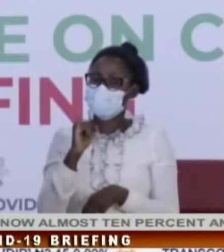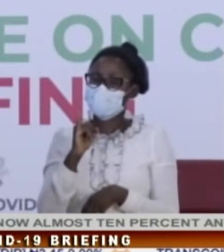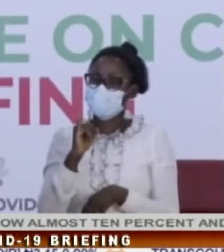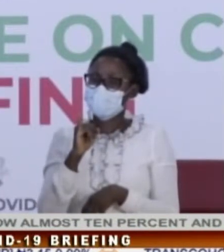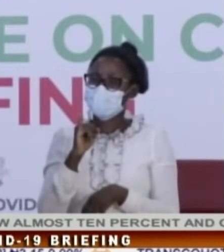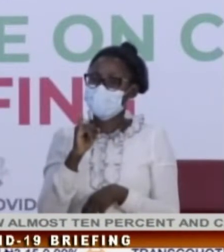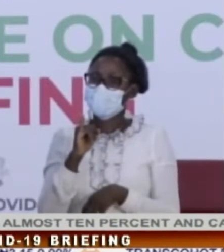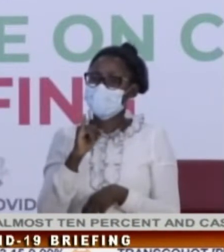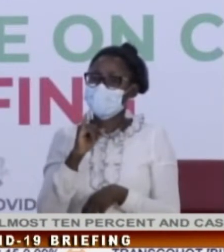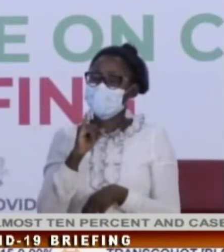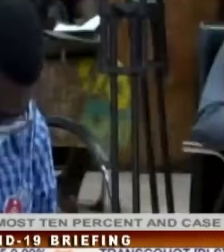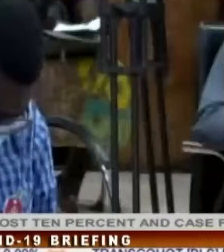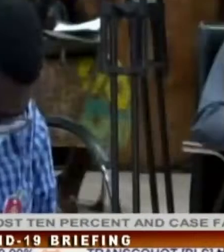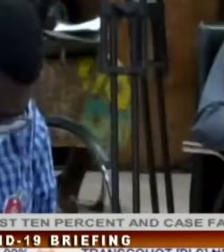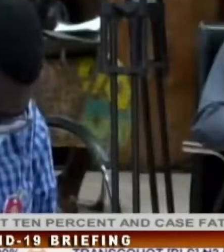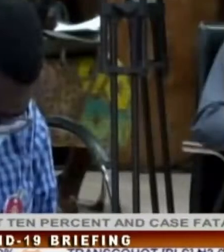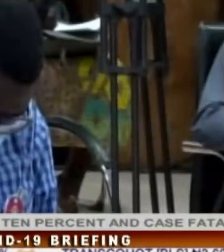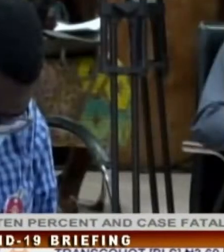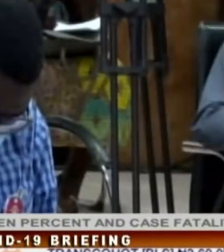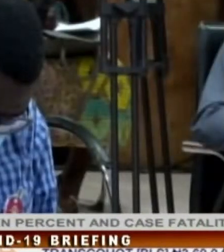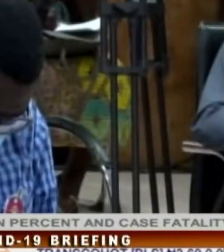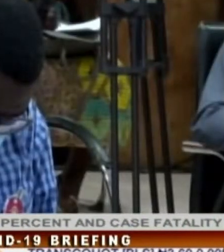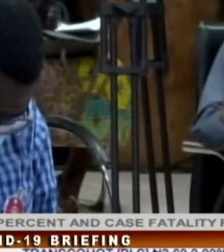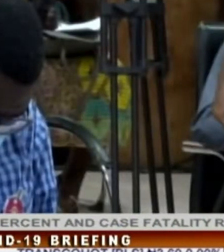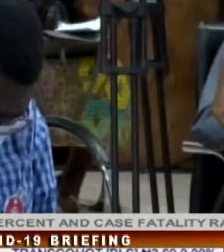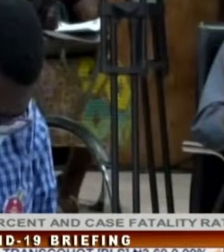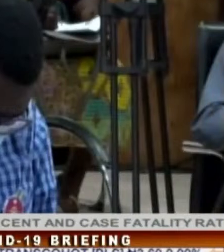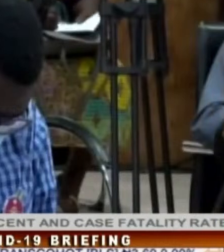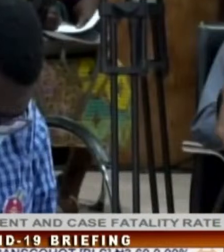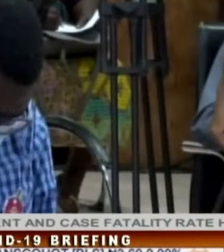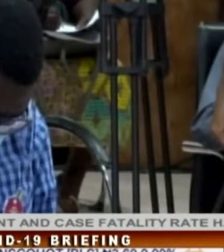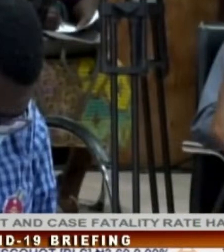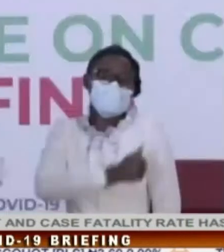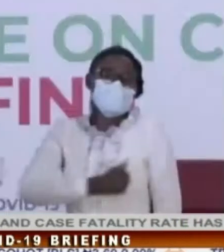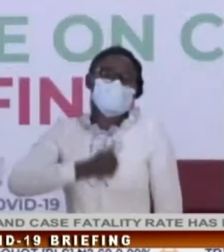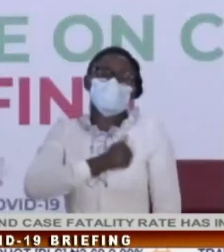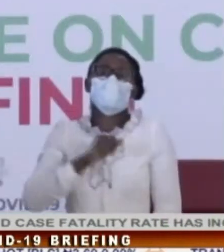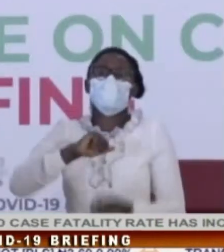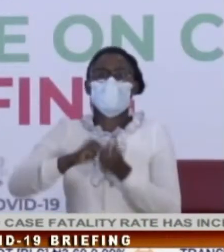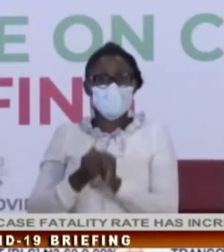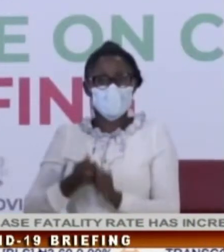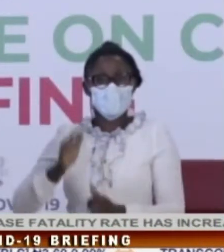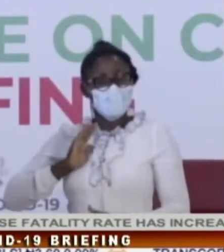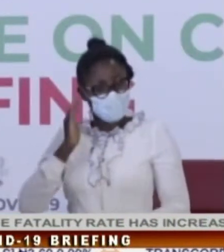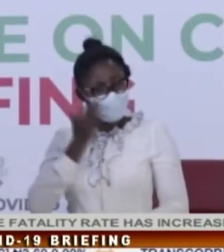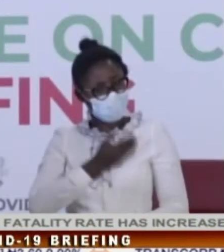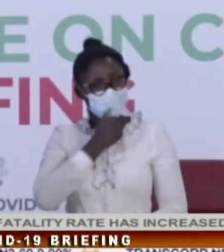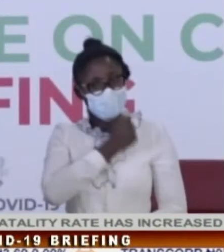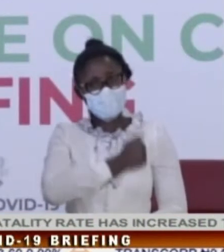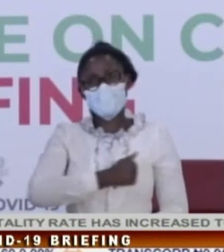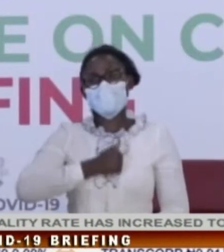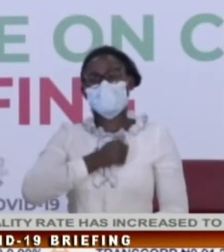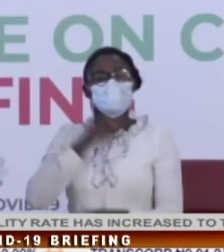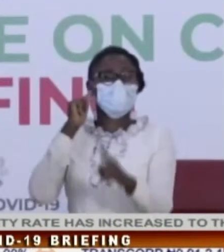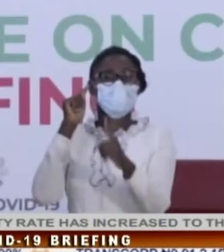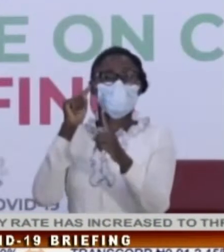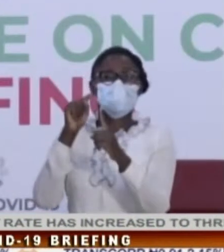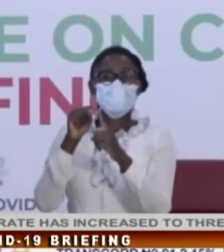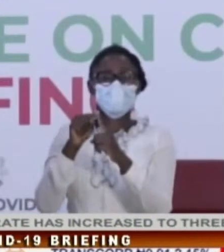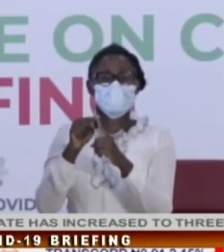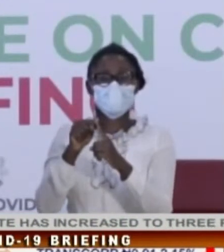it's a major attitudinal problem. Our attitude towards and